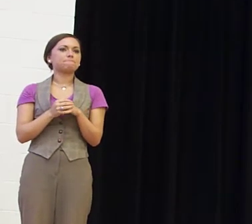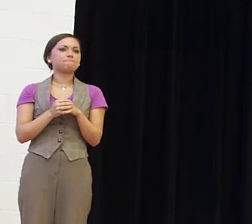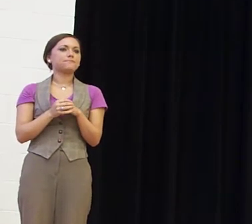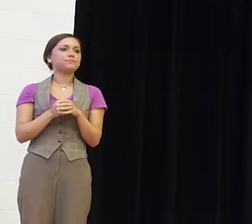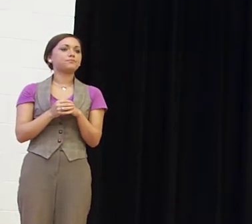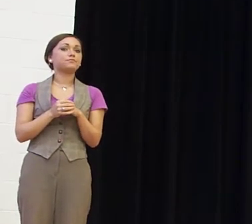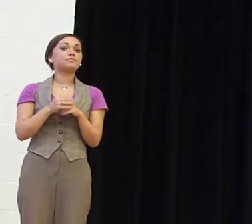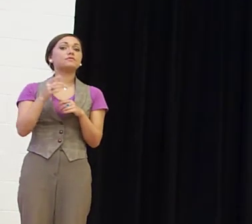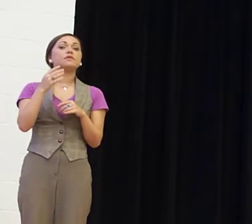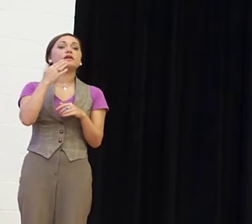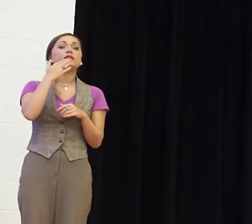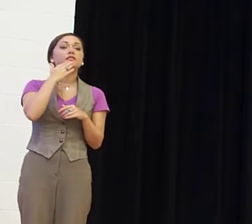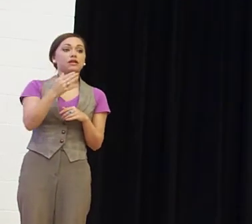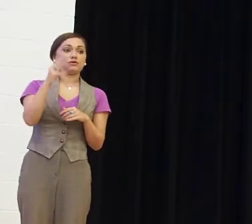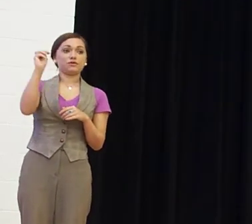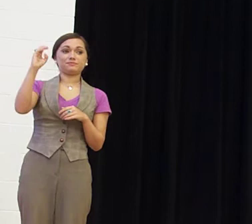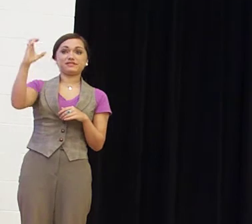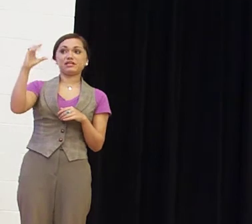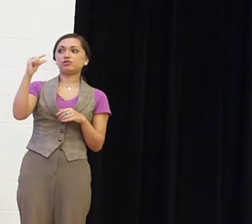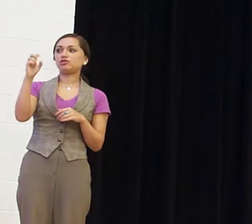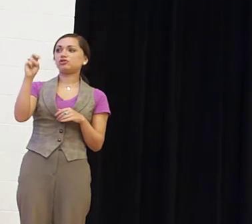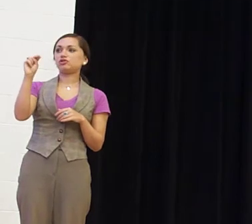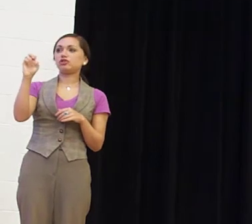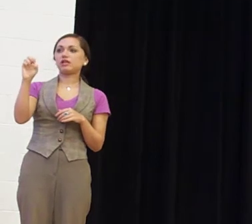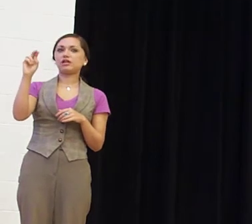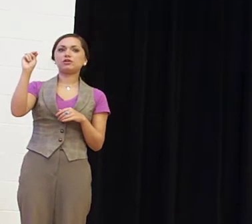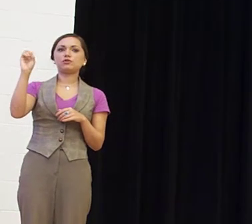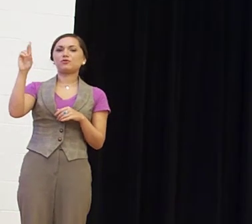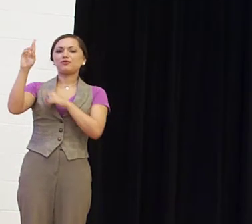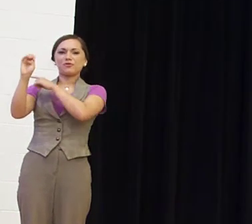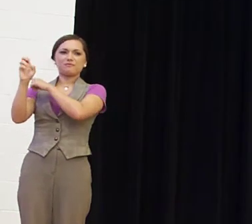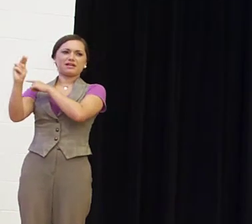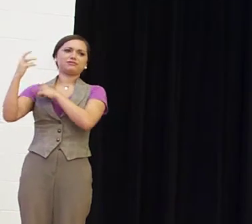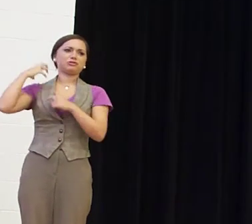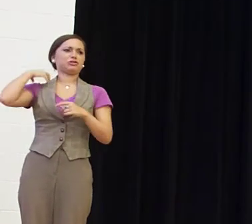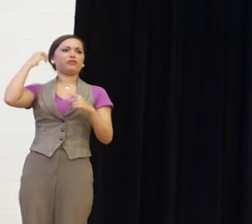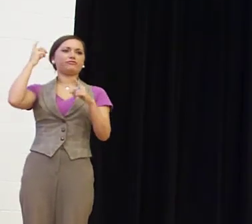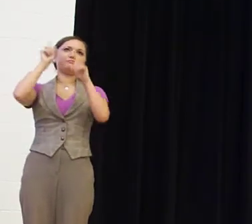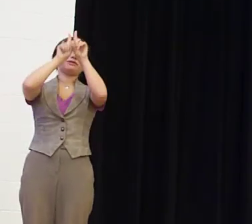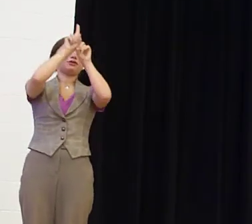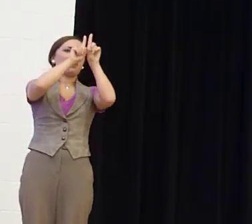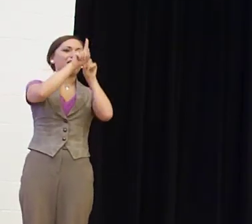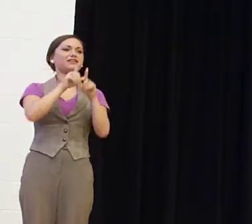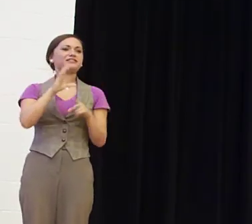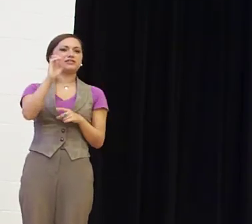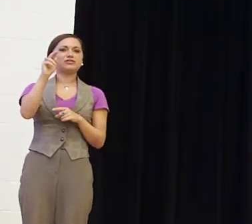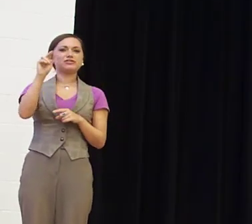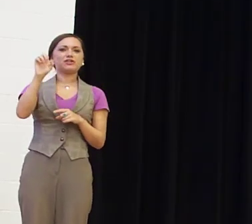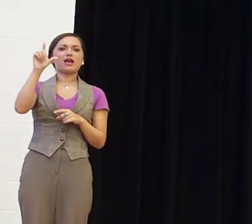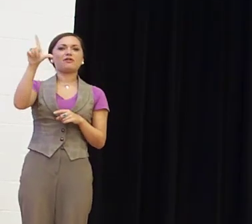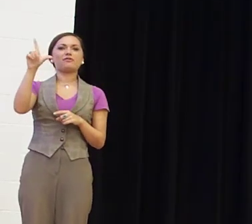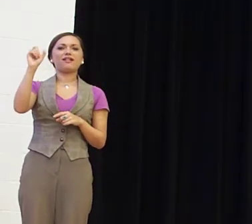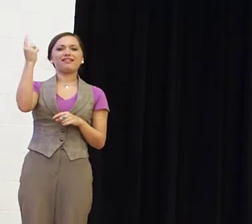I'd like to thank our MC, Jean Norman, Chief Meteorologist at Channel 11.